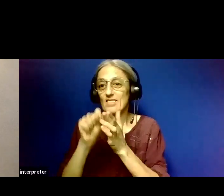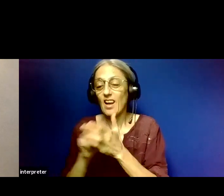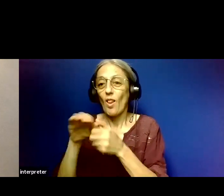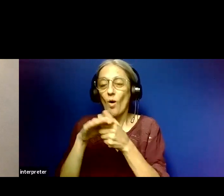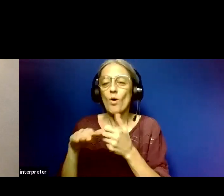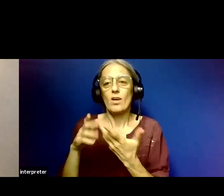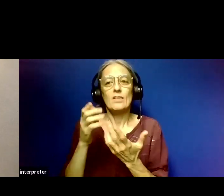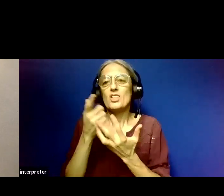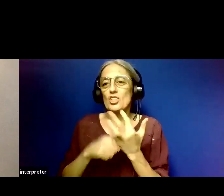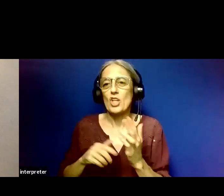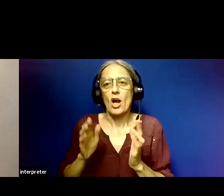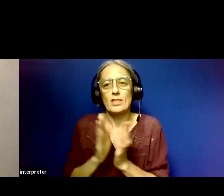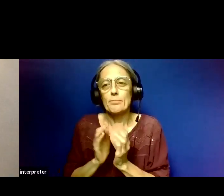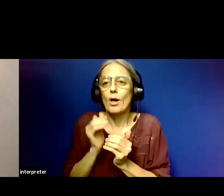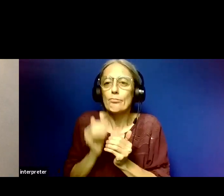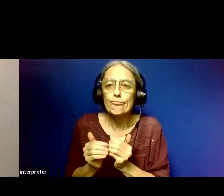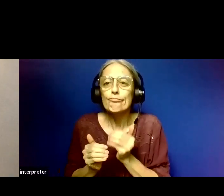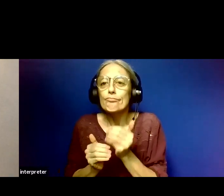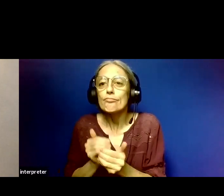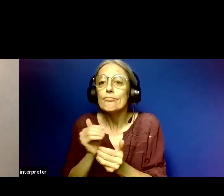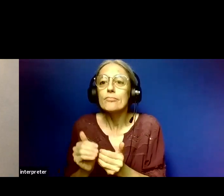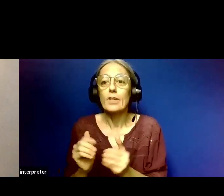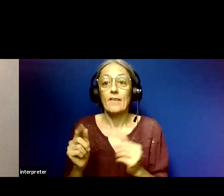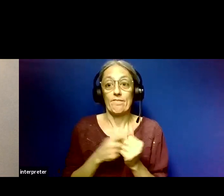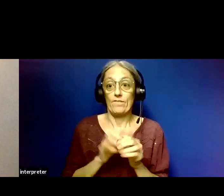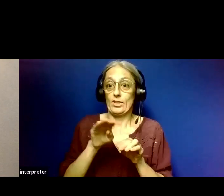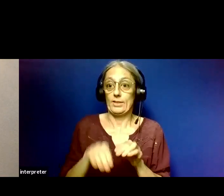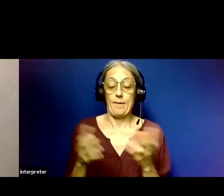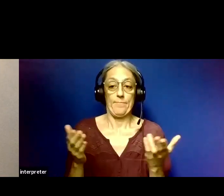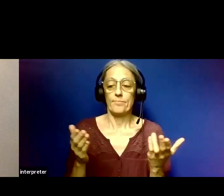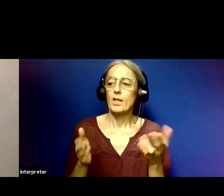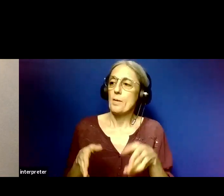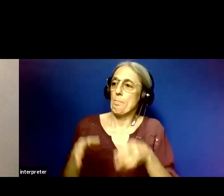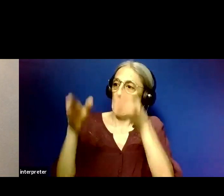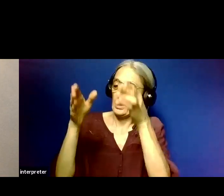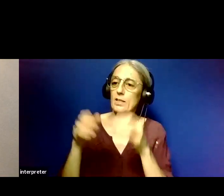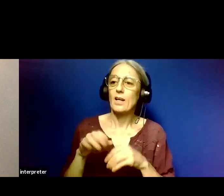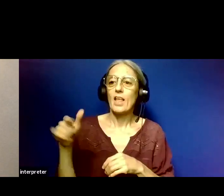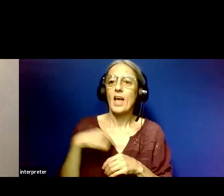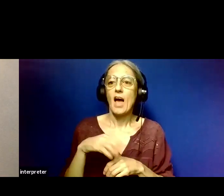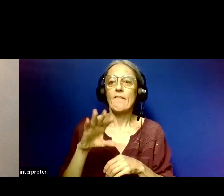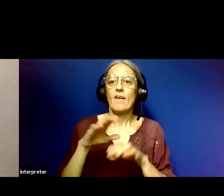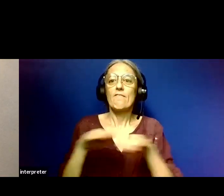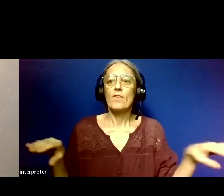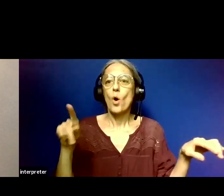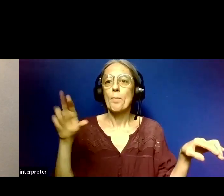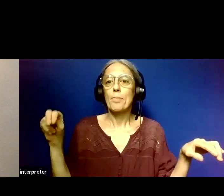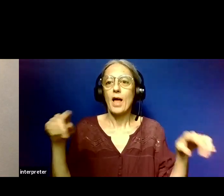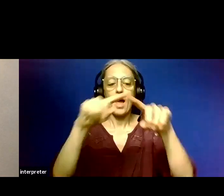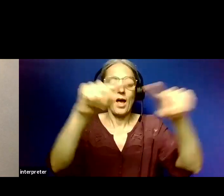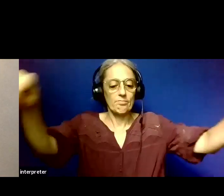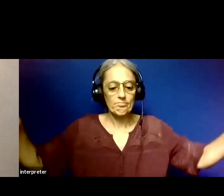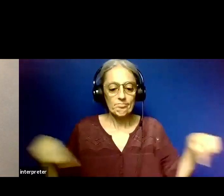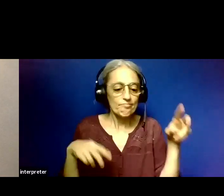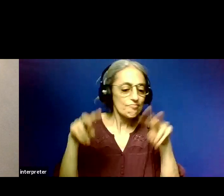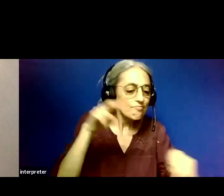your buildings, you have to review the floor plans. And you're basically looking for obstructions. And these can be things like